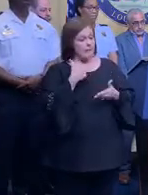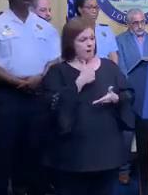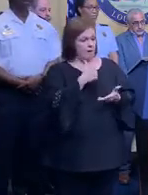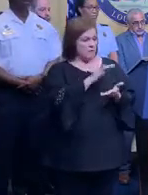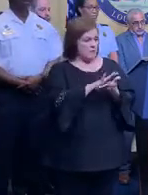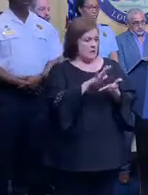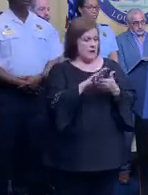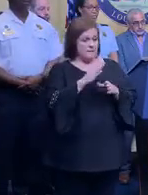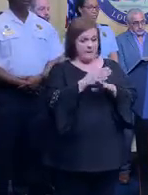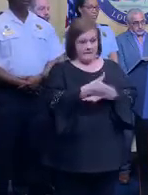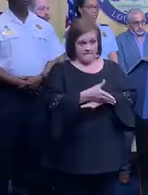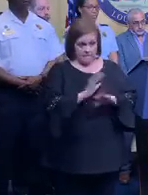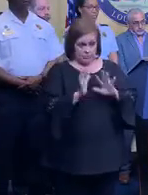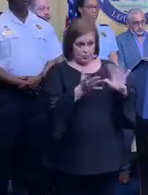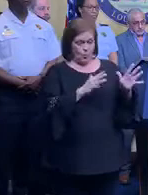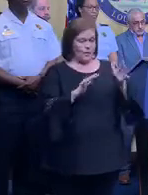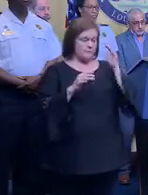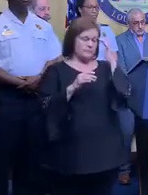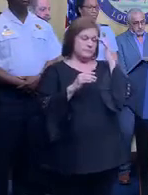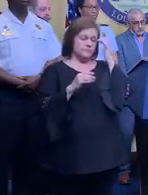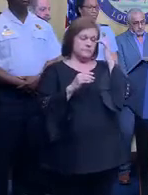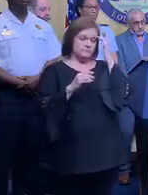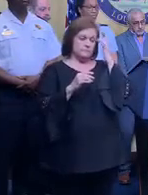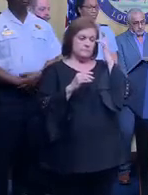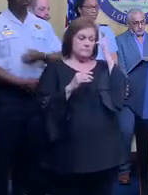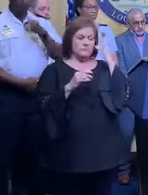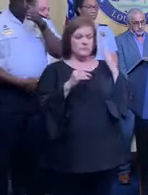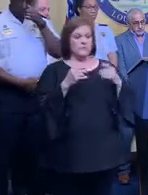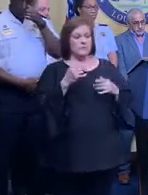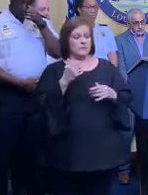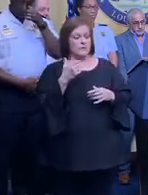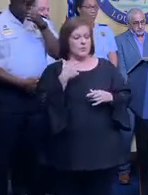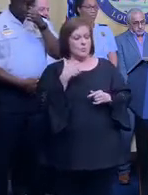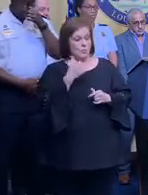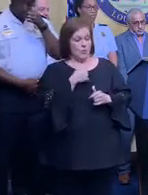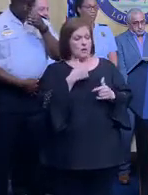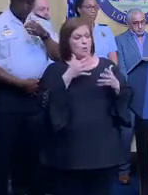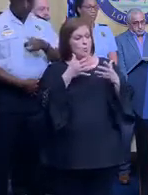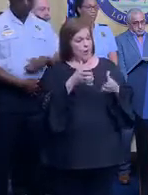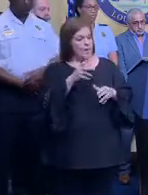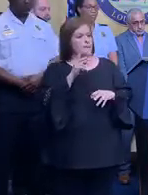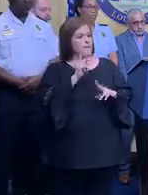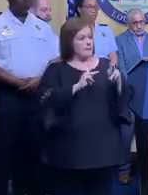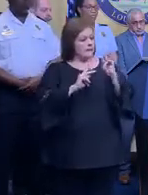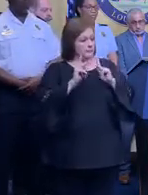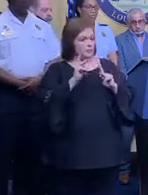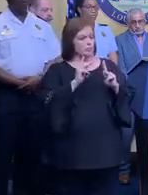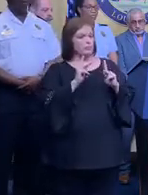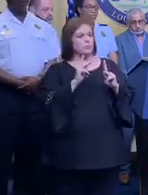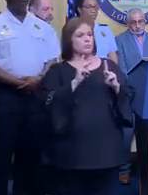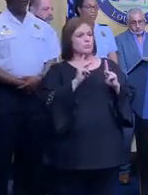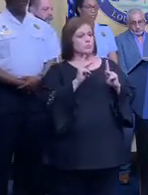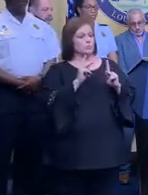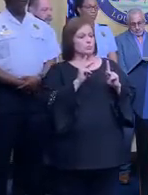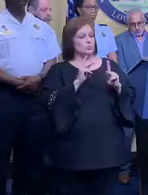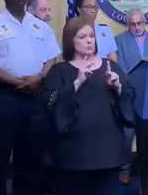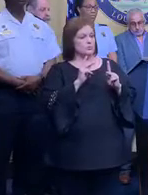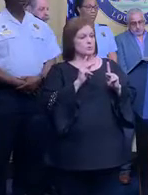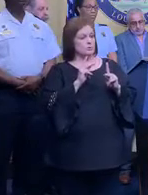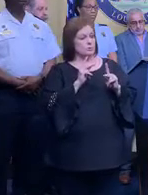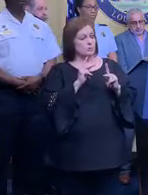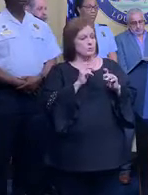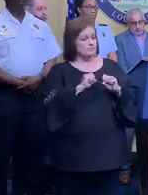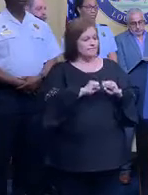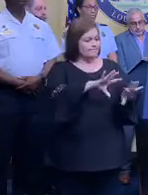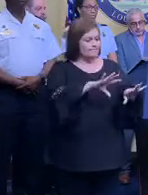events. We, as was said, we certainly want people to bring their carts in,